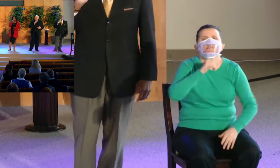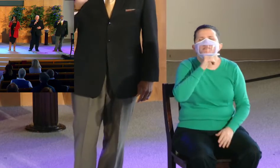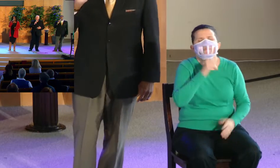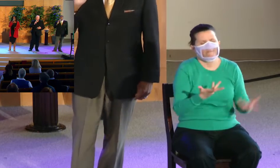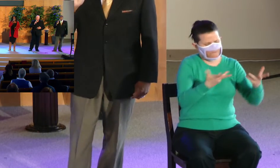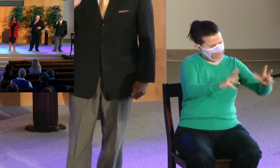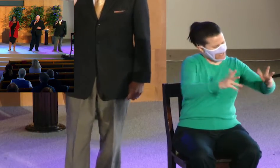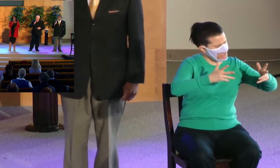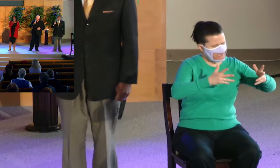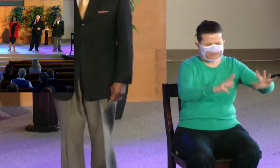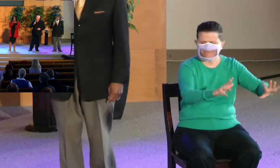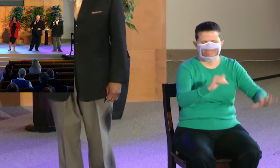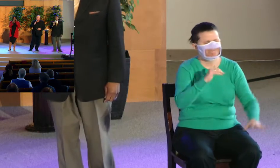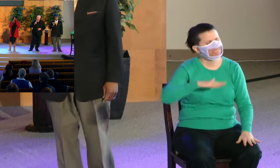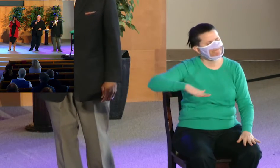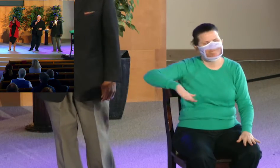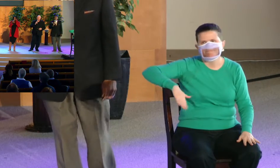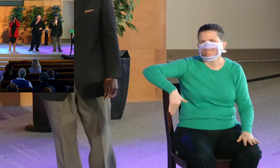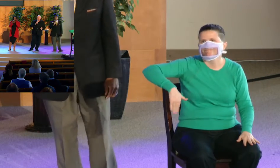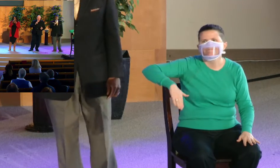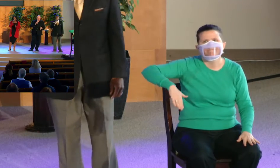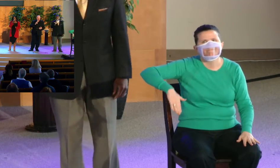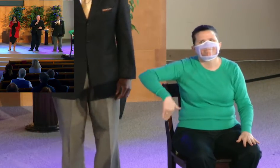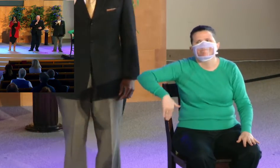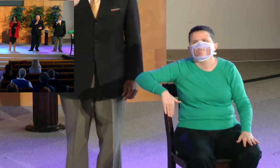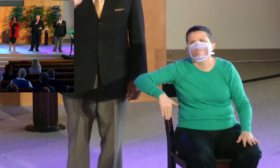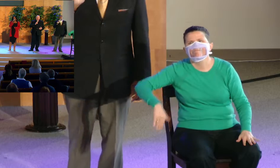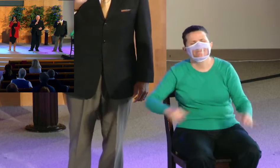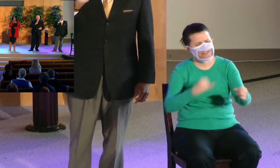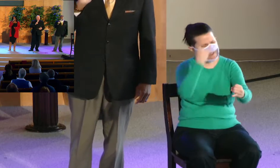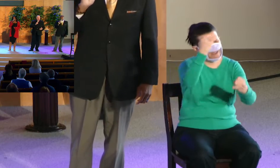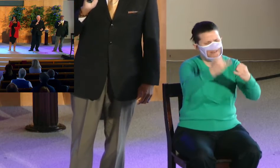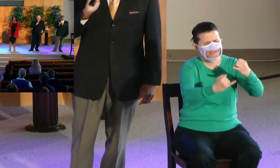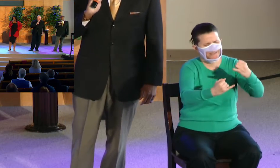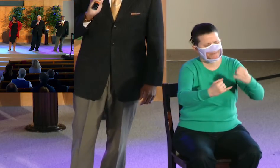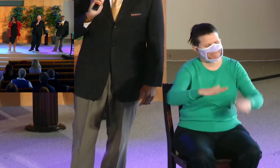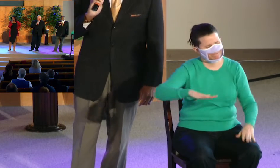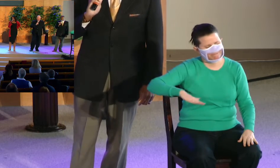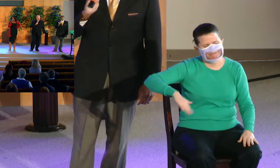It's not finished. It's not ending.